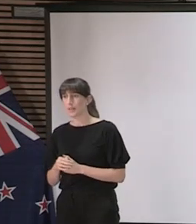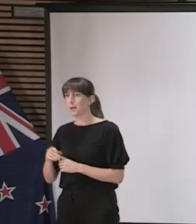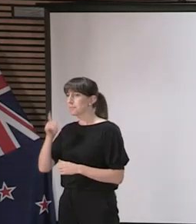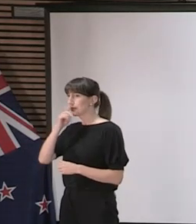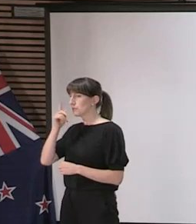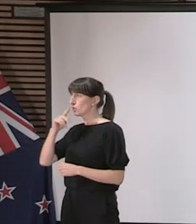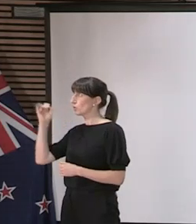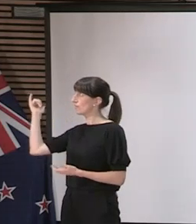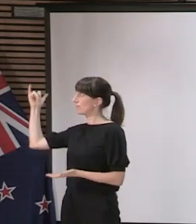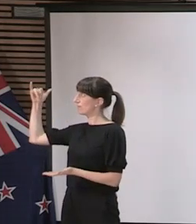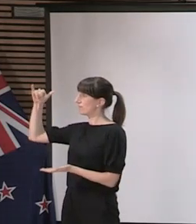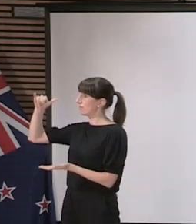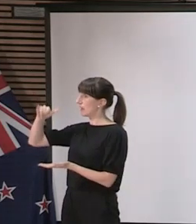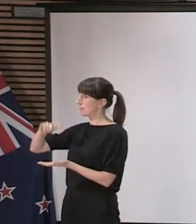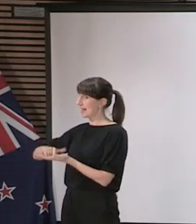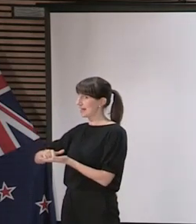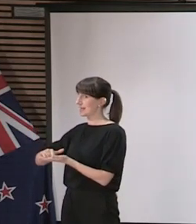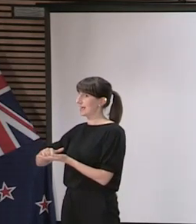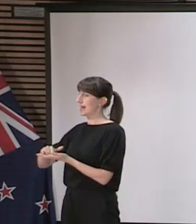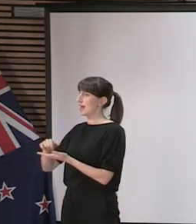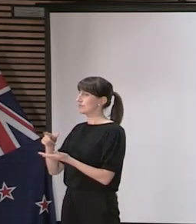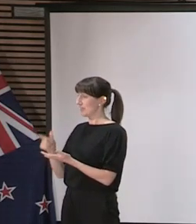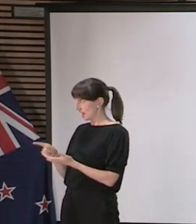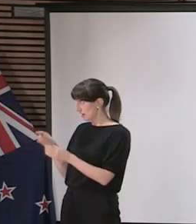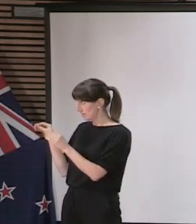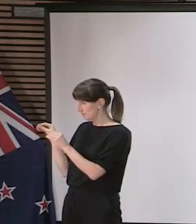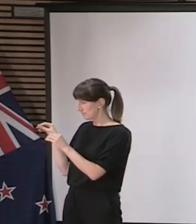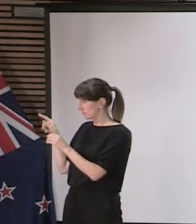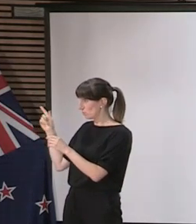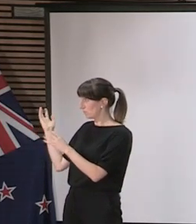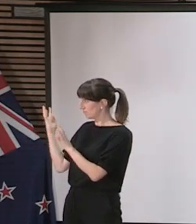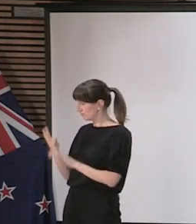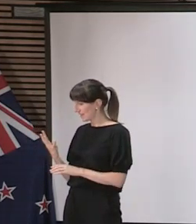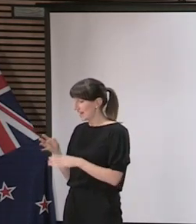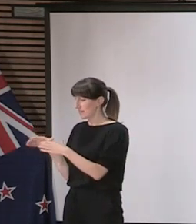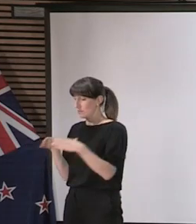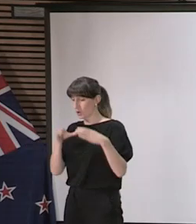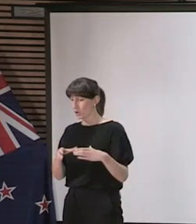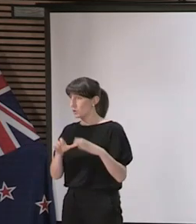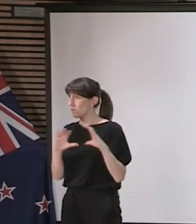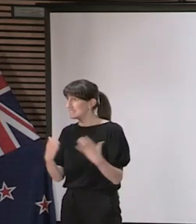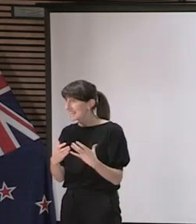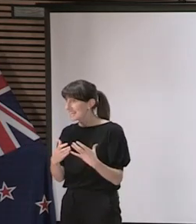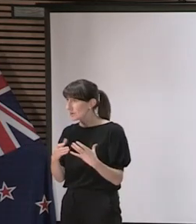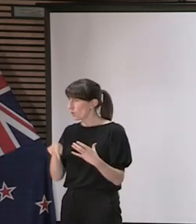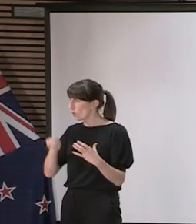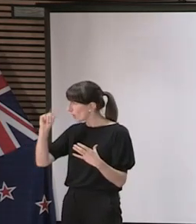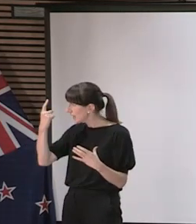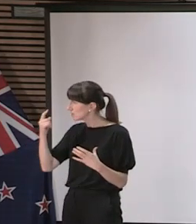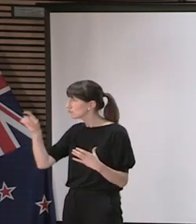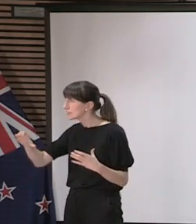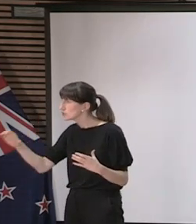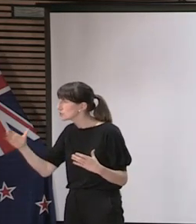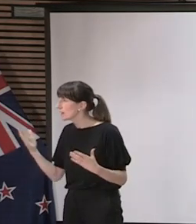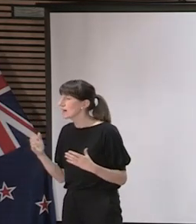quarantine in Wellington and Christchurch? My understanding is that the flights to date have all landed in Auckland, but